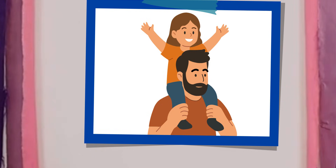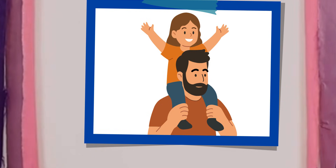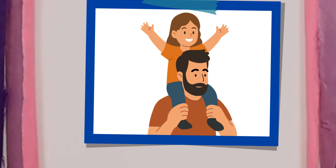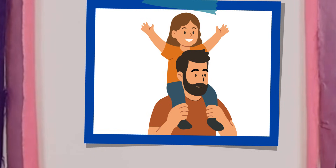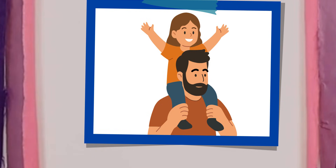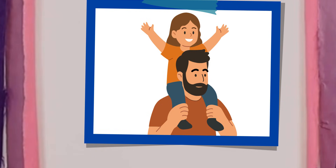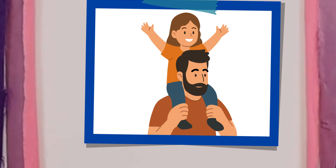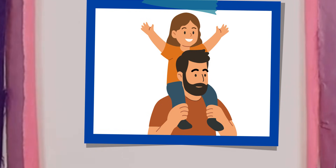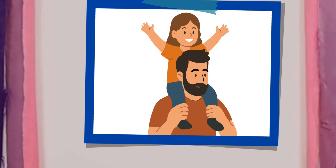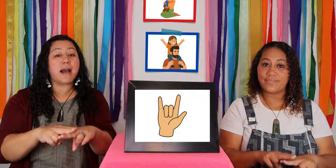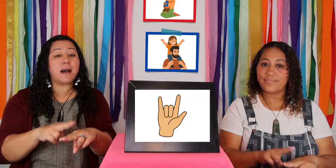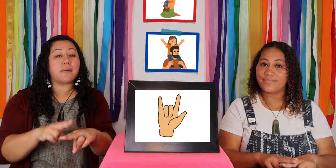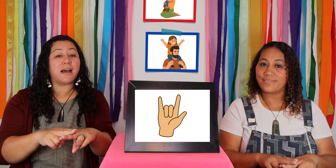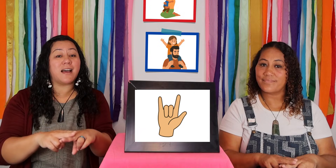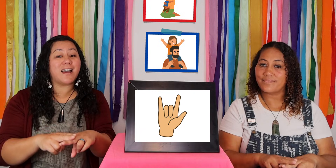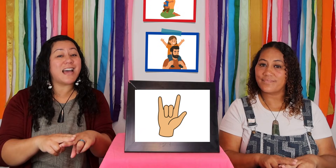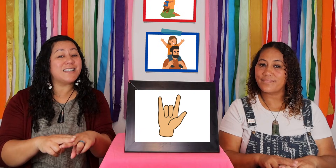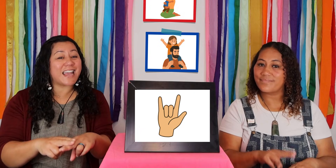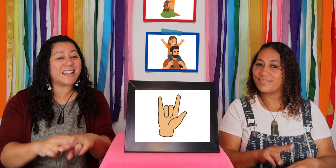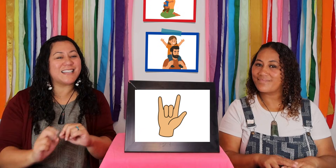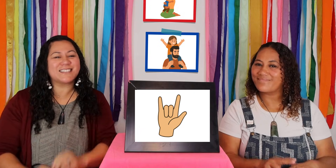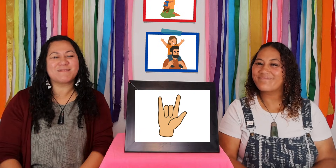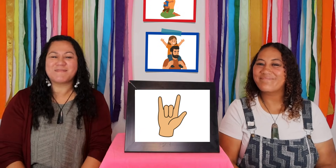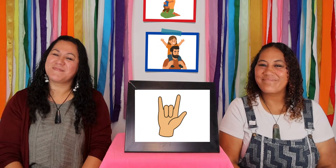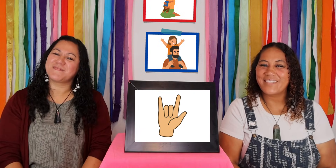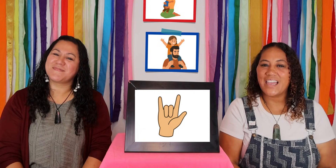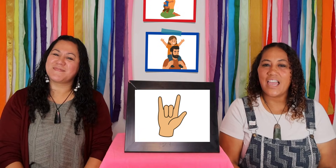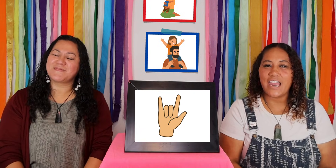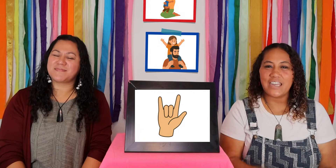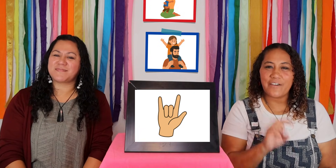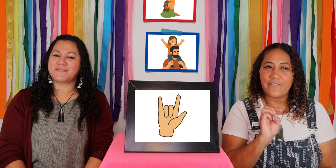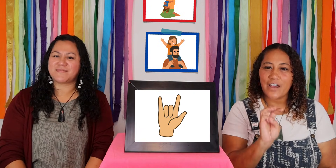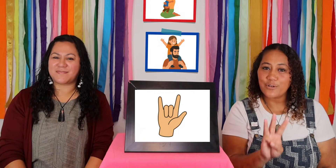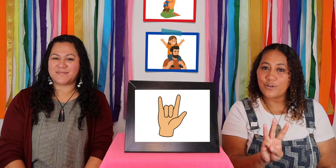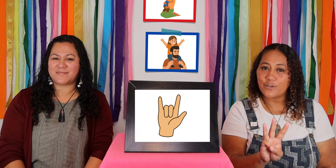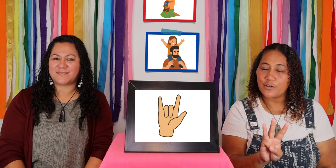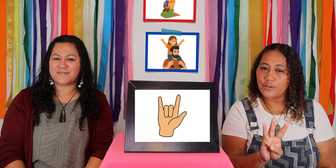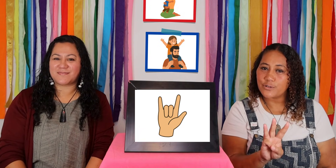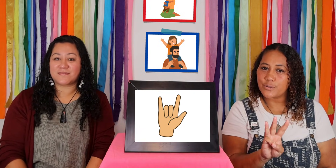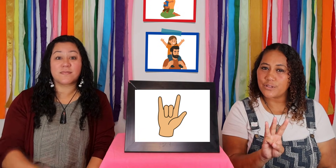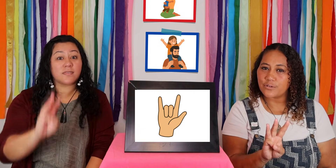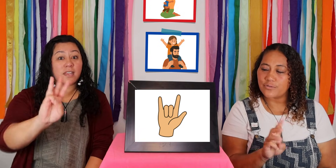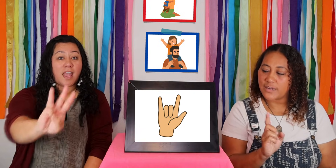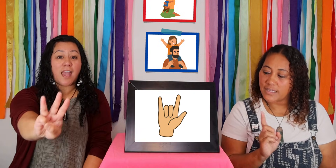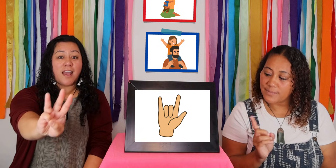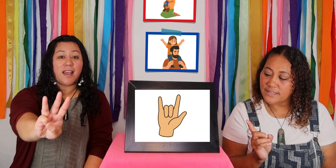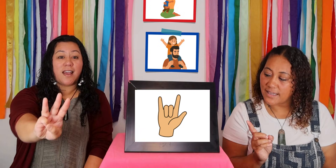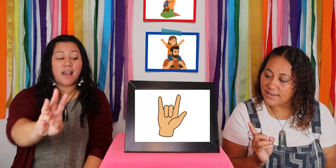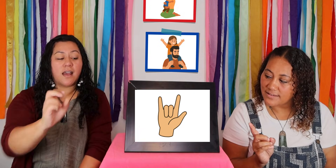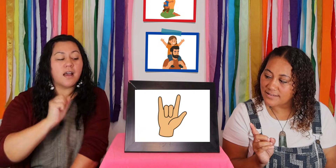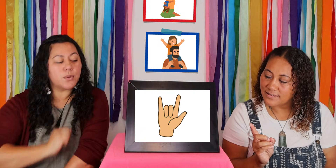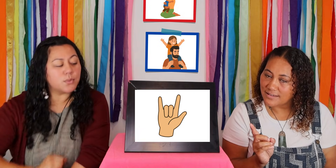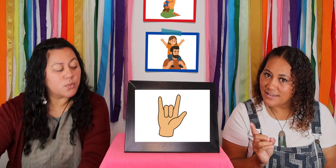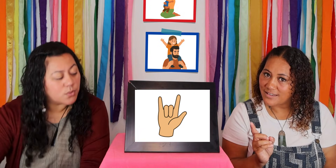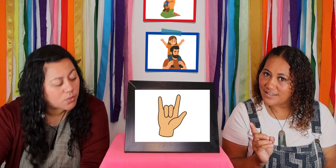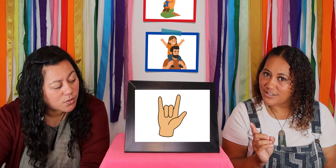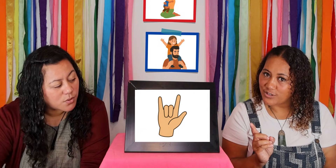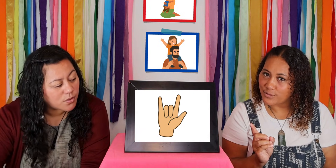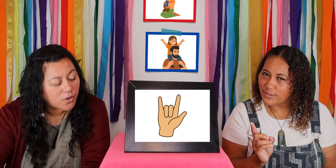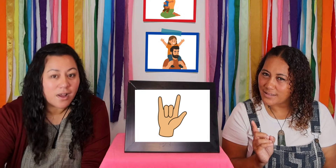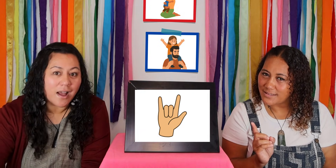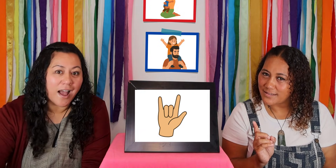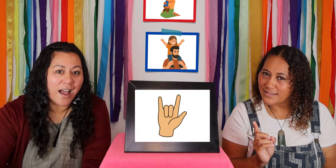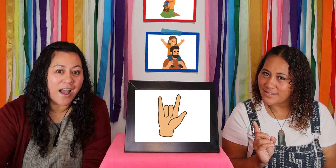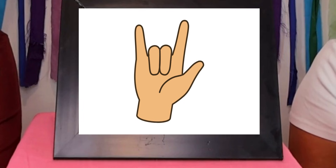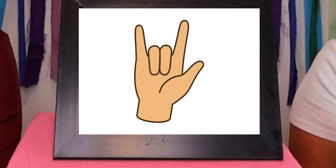right, it's a picture of a papa, a dad. And our final clue, clue tuatoru, right here beside us. Do